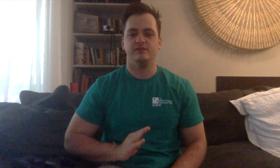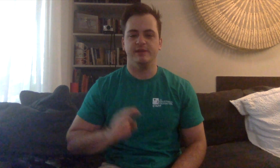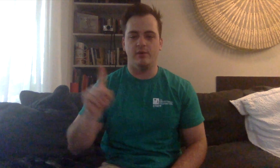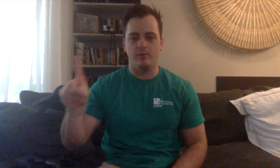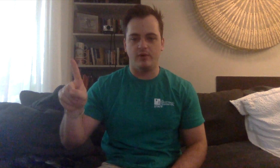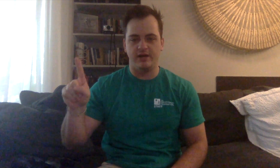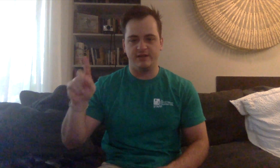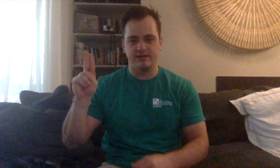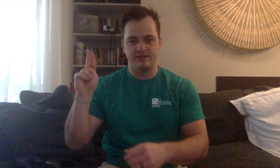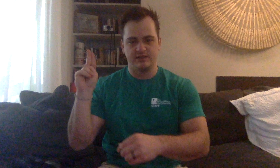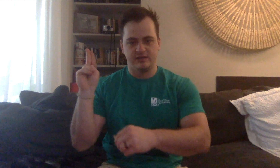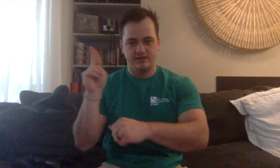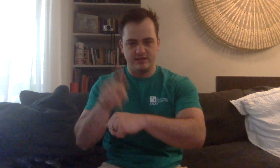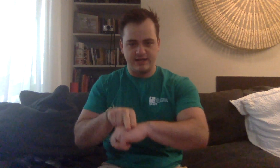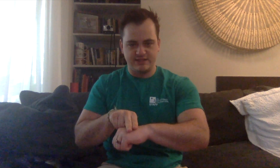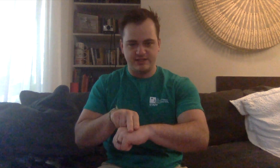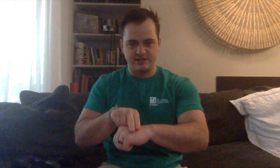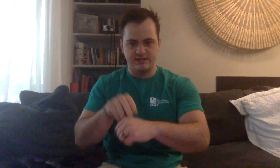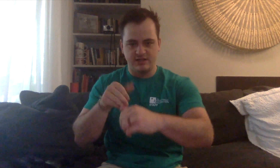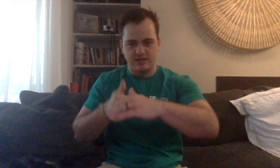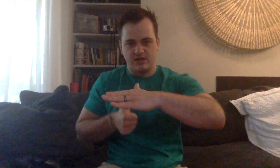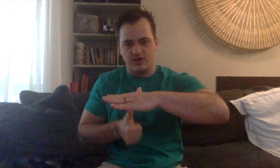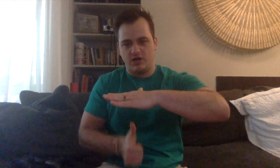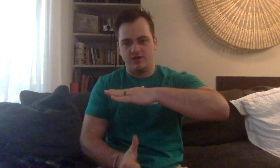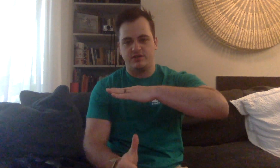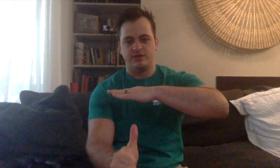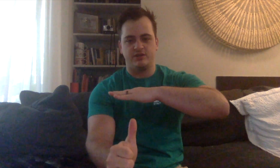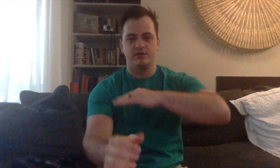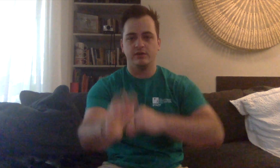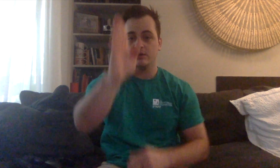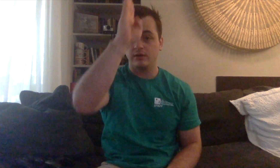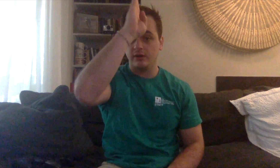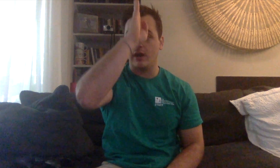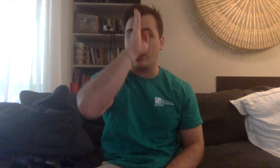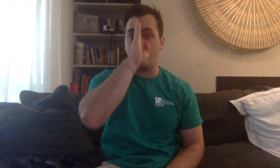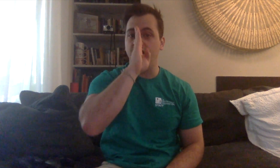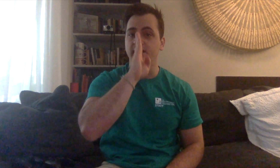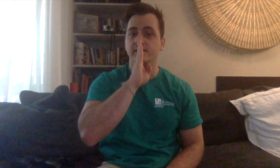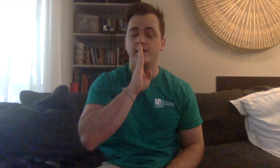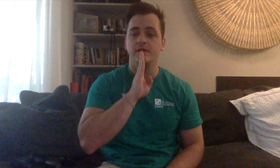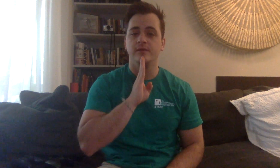got one nation under God.